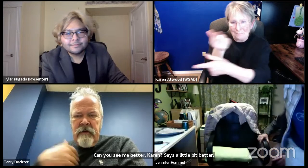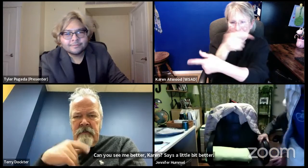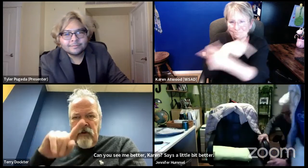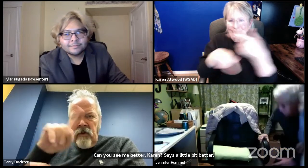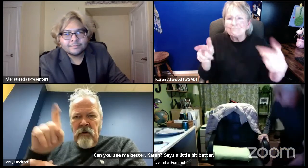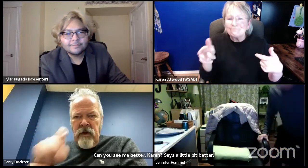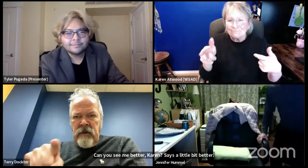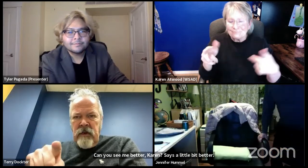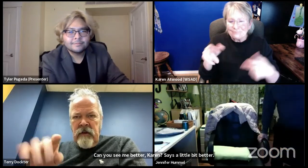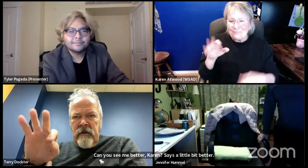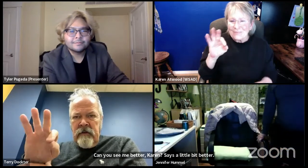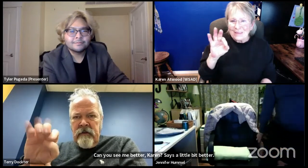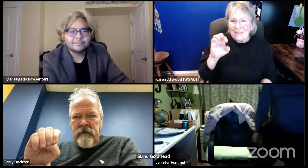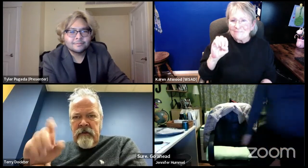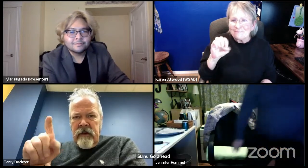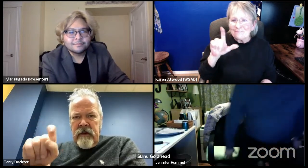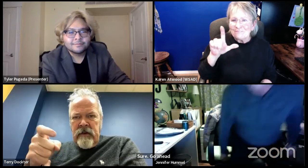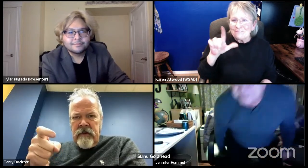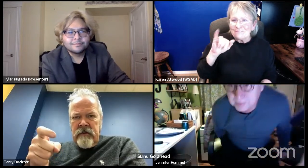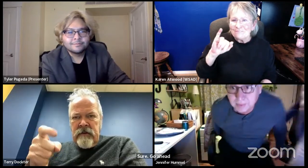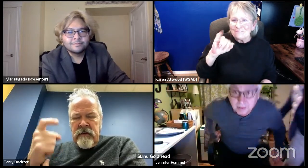Felix, do you have a question?